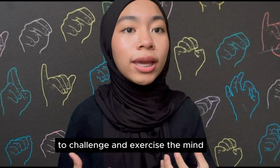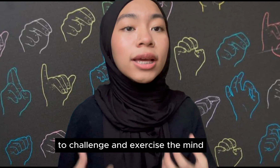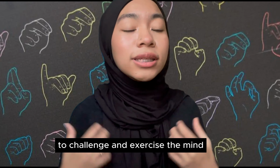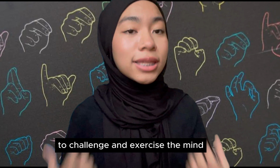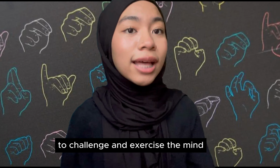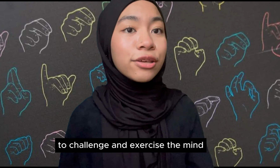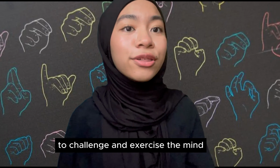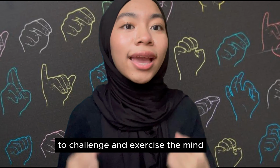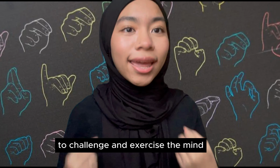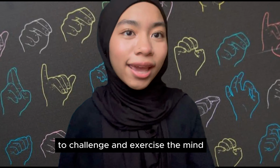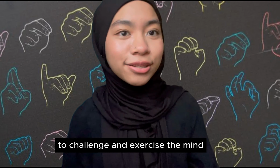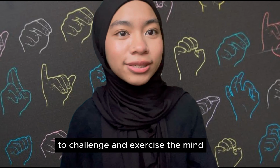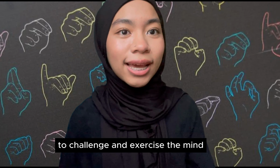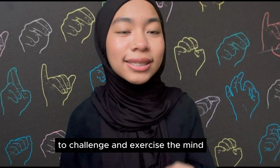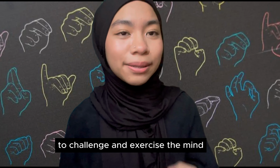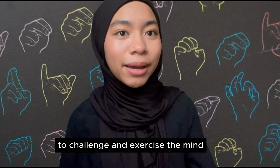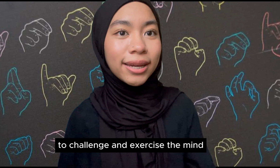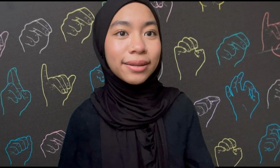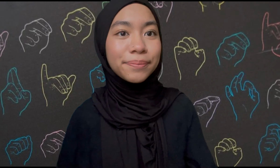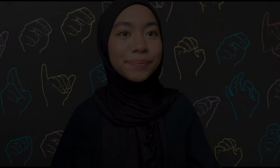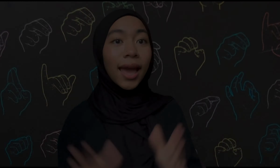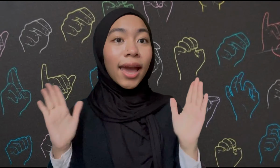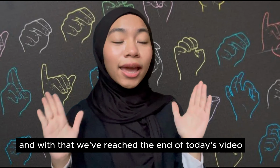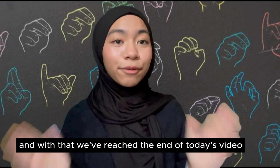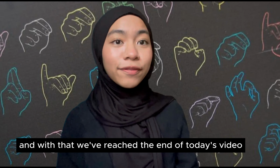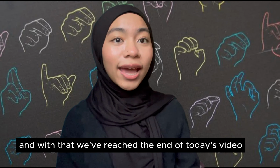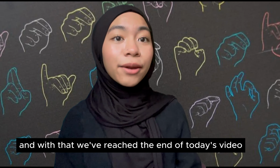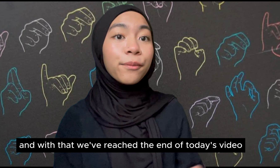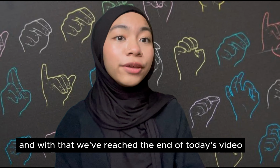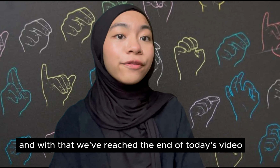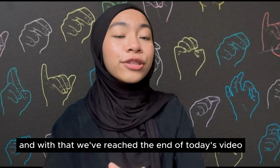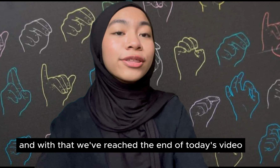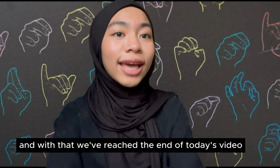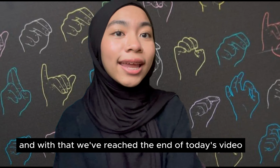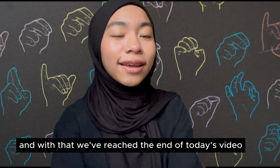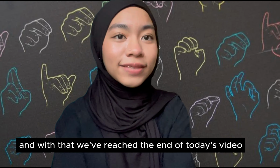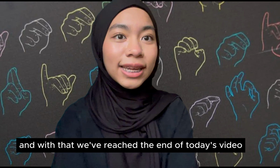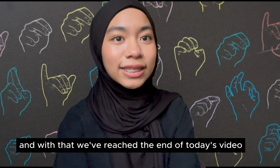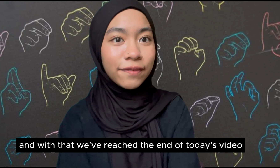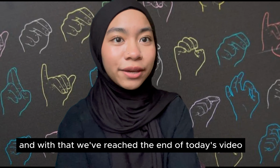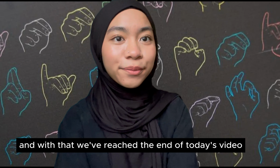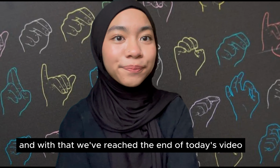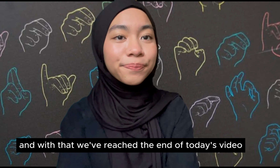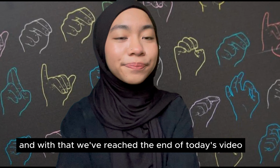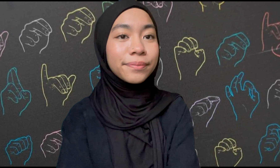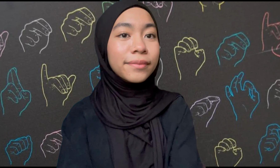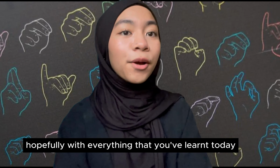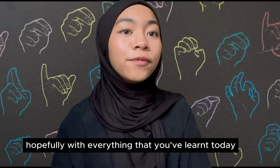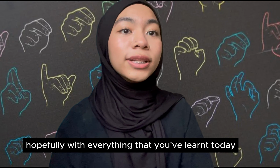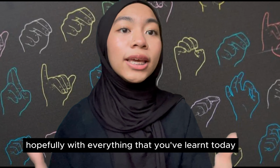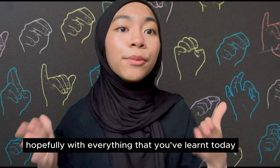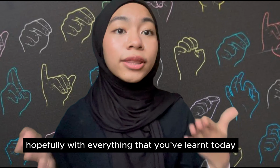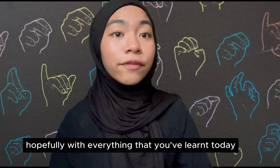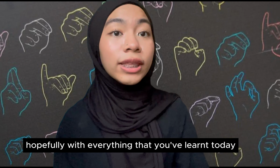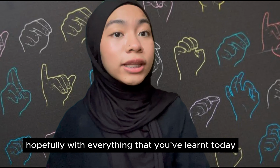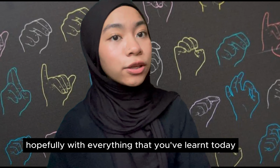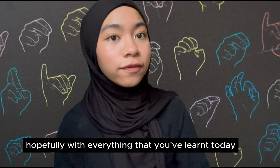to challenge and exercise the mind. And with that, we've reached the end of today's video. Hopefully, with everything that you've learned